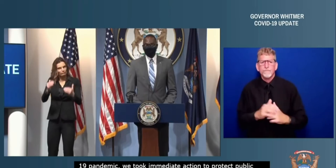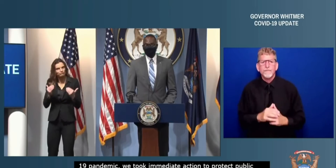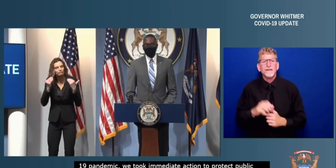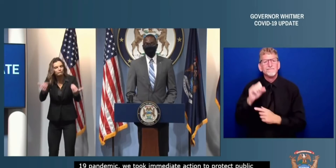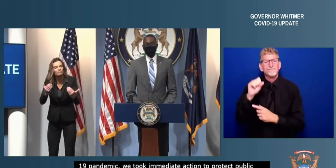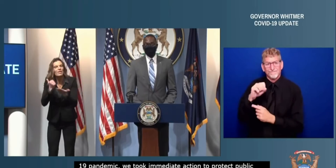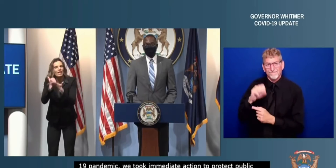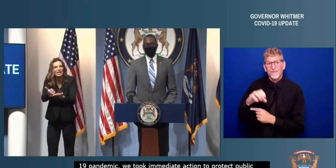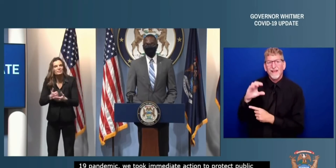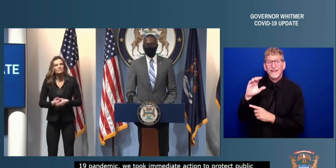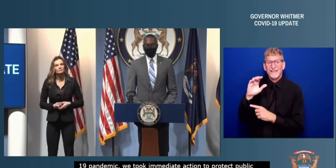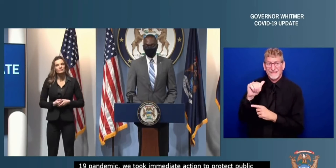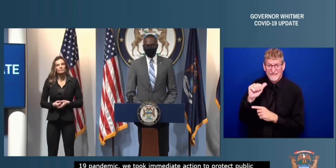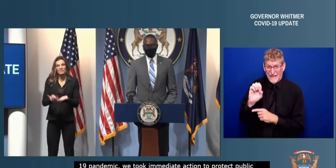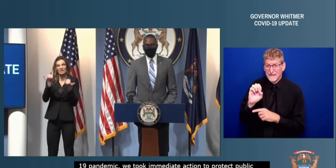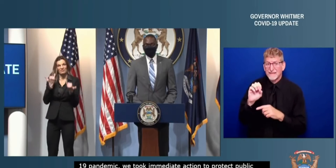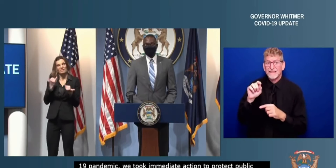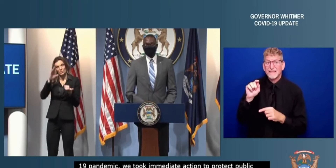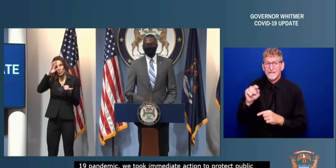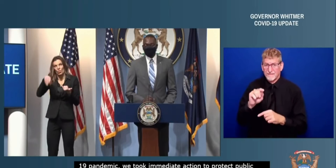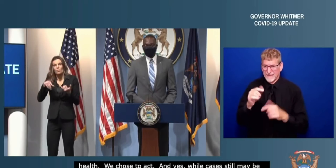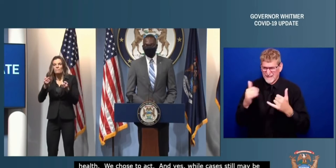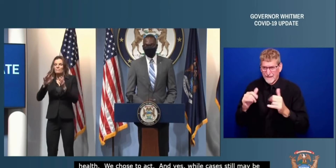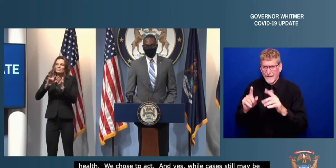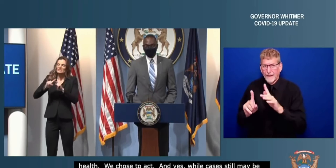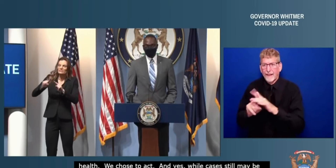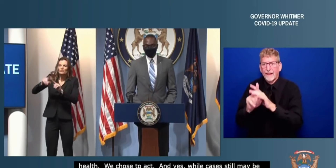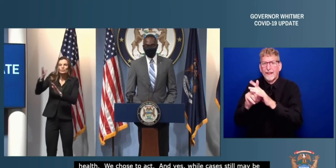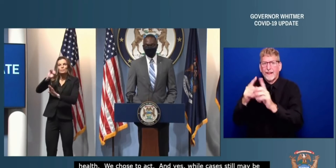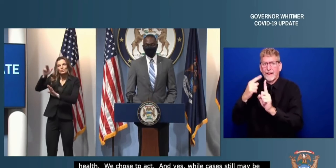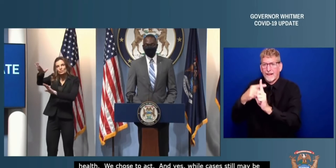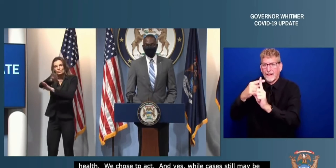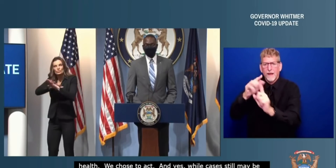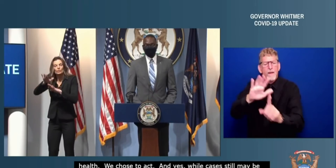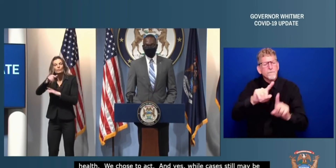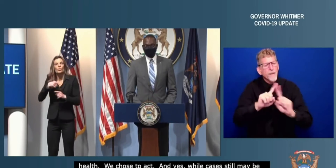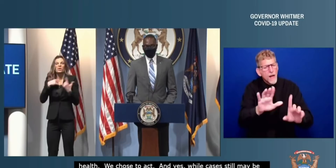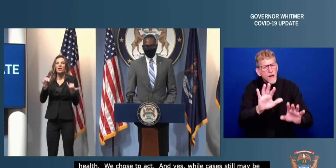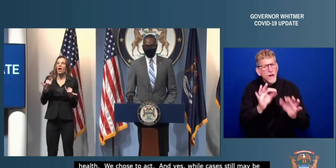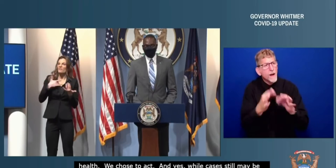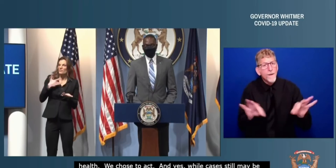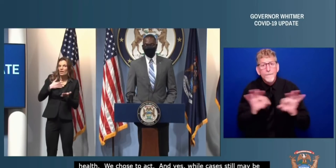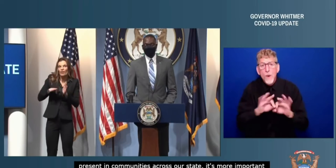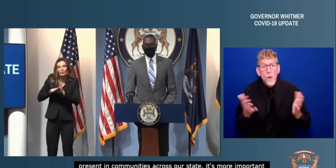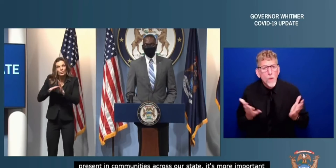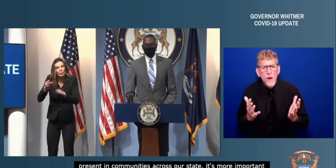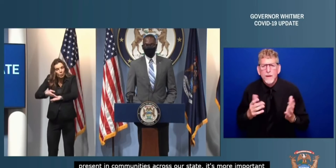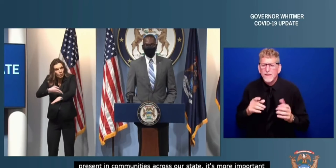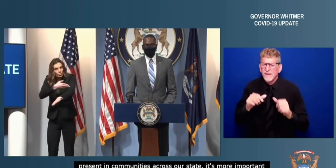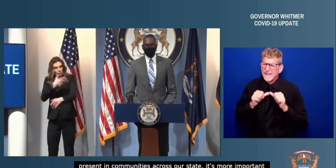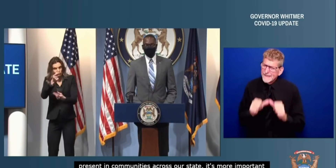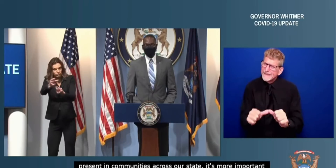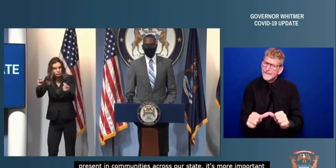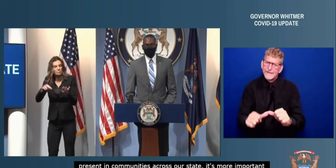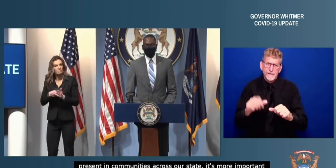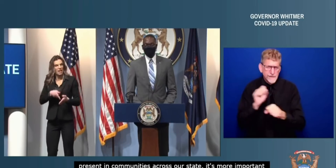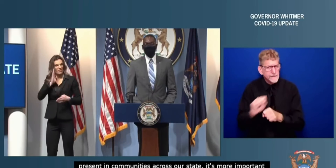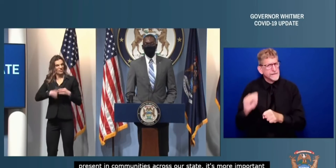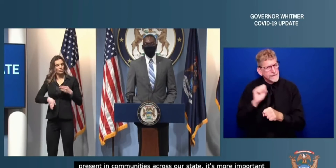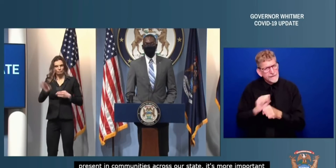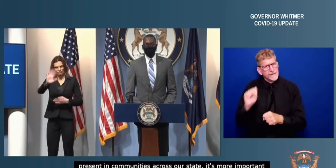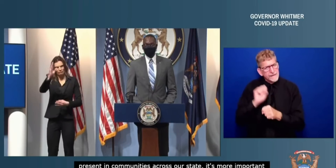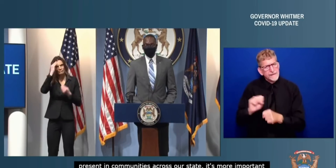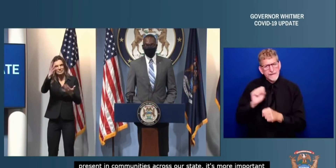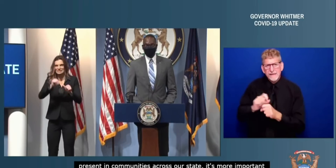our state, it is more important than ever that we continue the work of the Michigan Coronavirus Task Force on Racial Disparities.